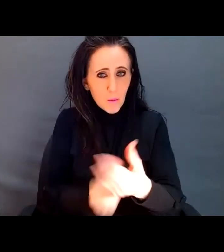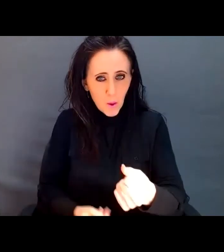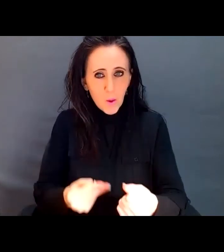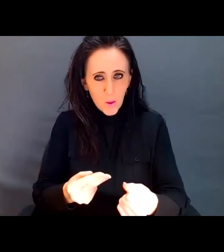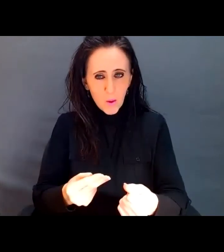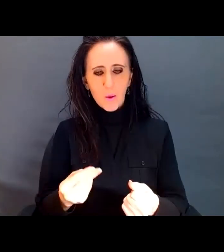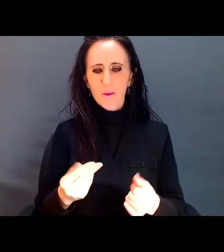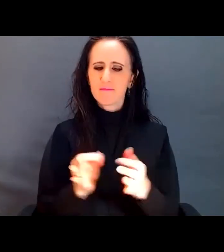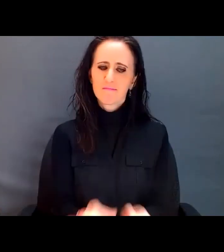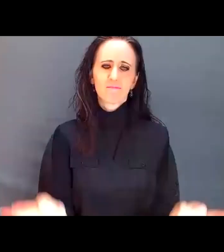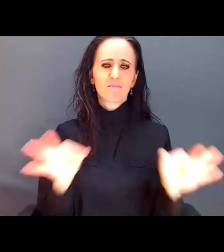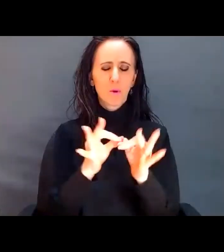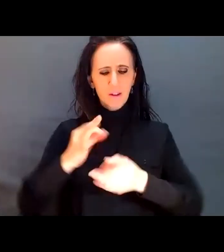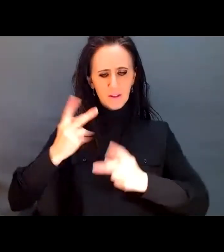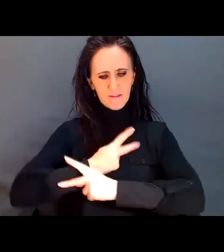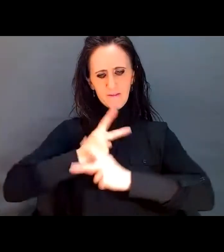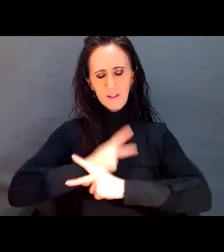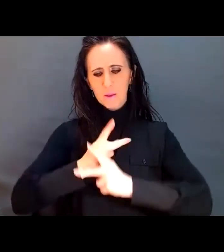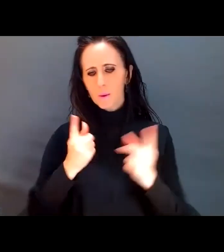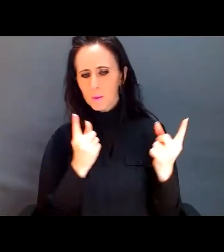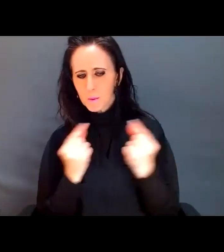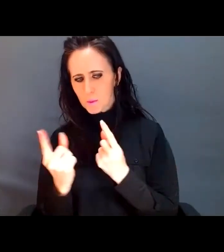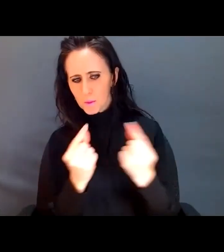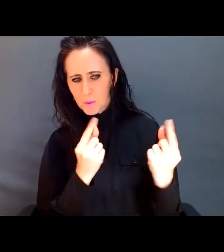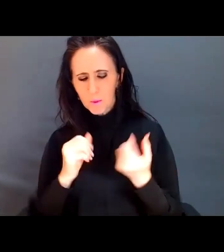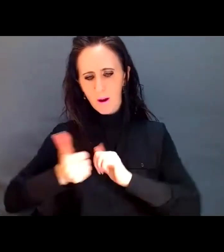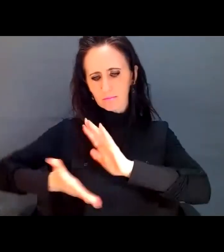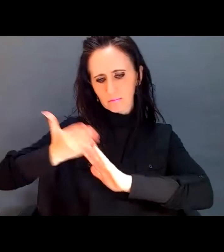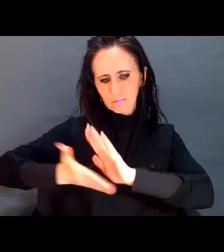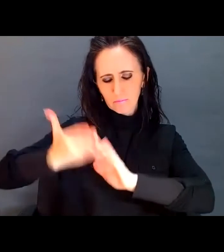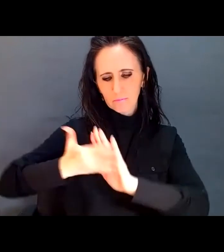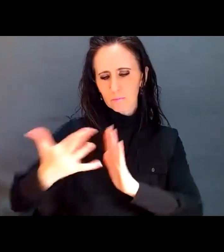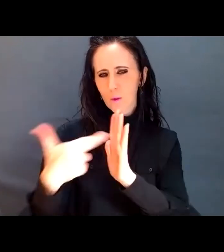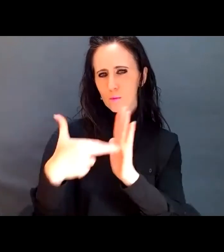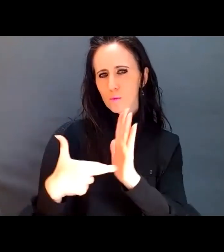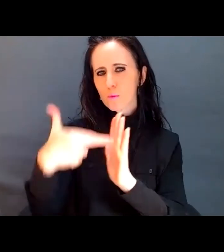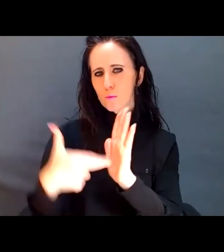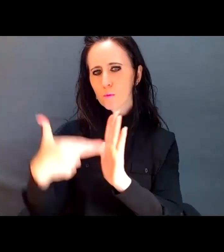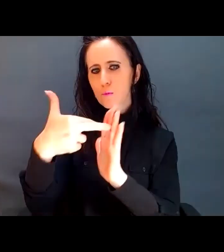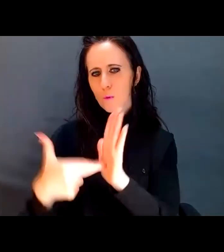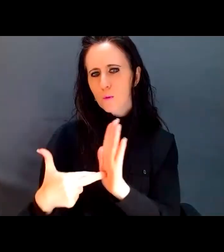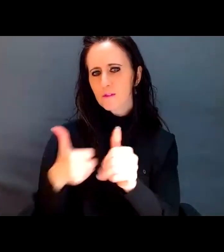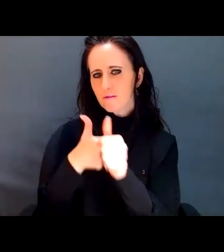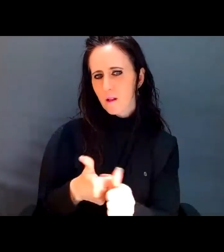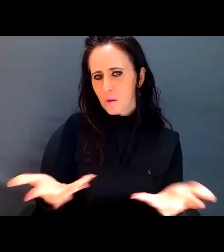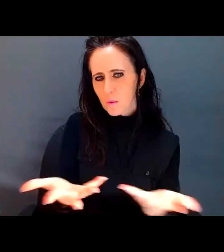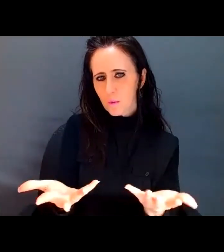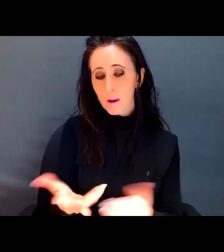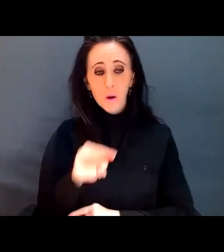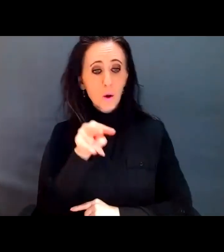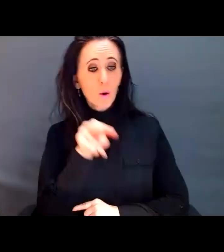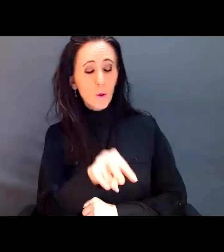we're going to do work together. It's a good time to do that. And if you look here on the first page of the handout,